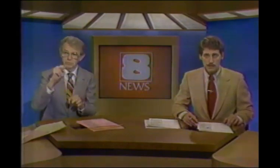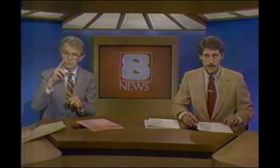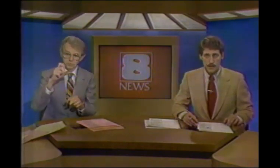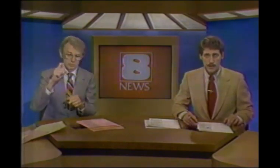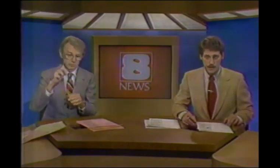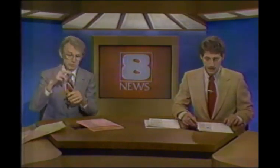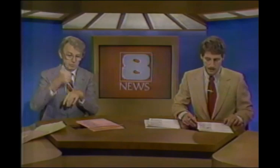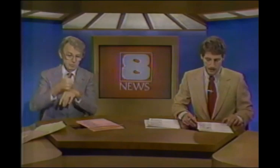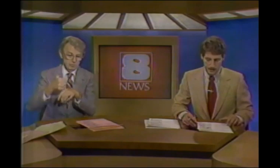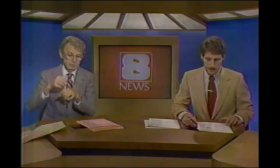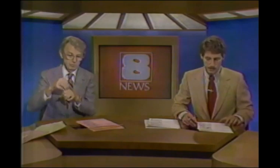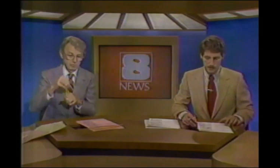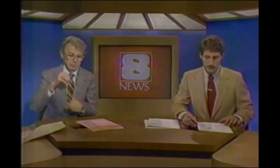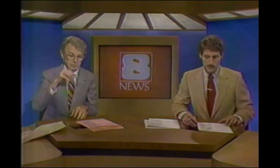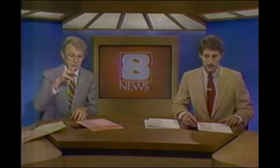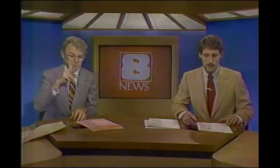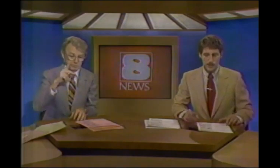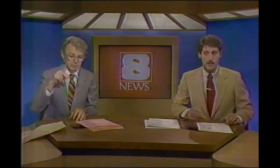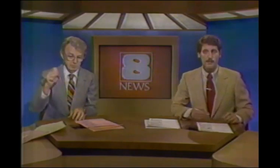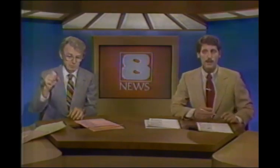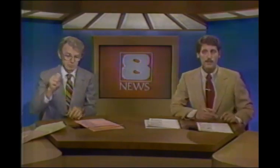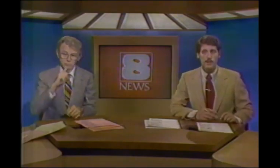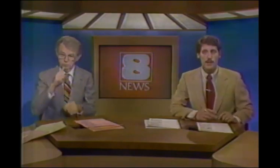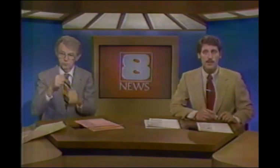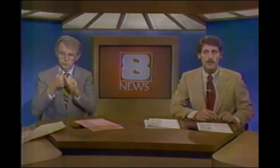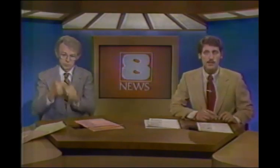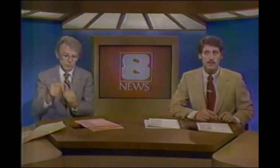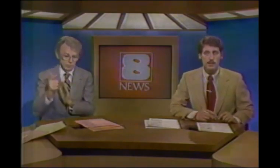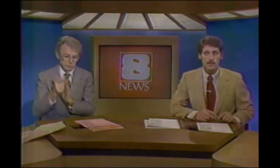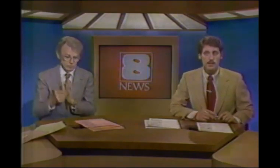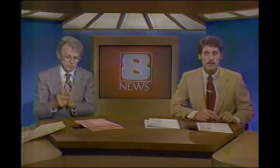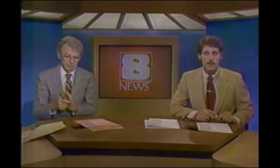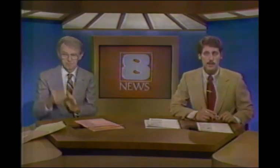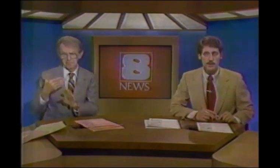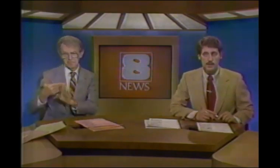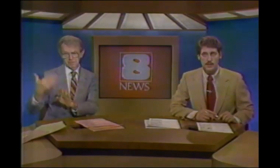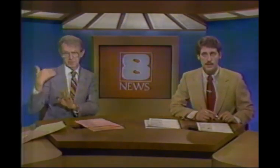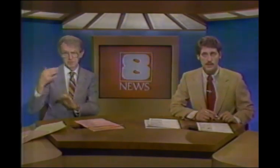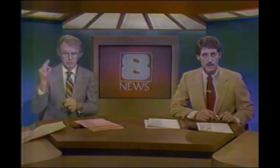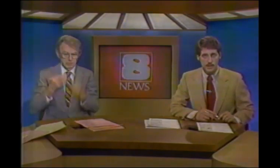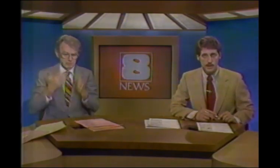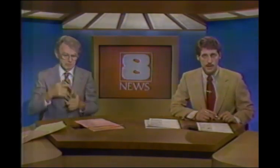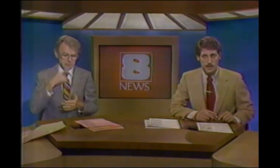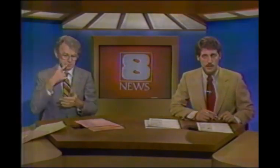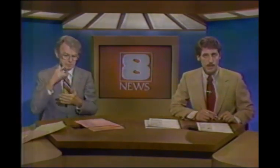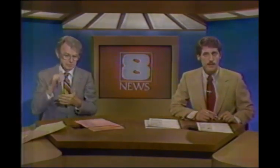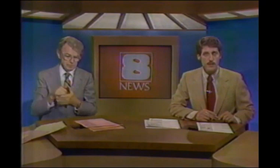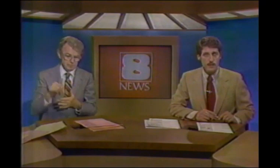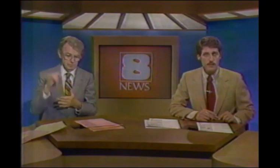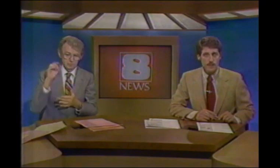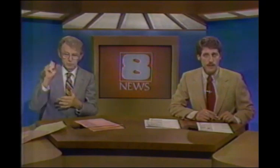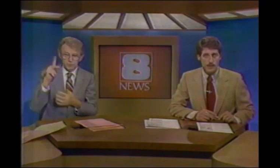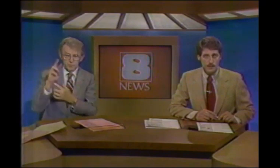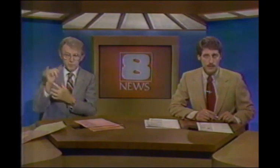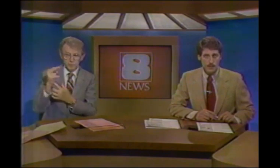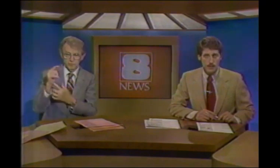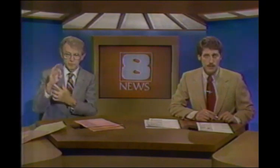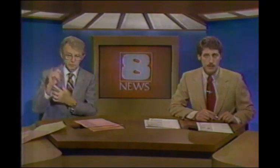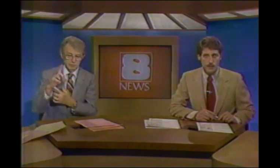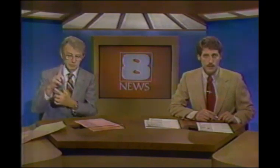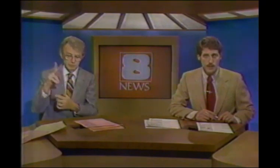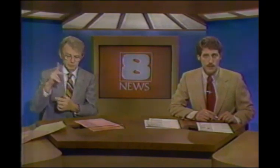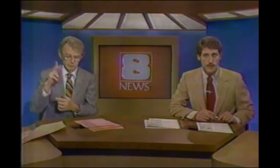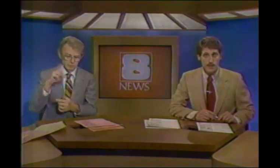plants are valid. The case stems from a suit by ratepayers challenging the Springfield Utilities District's authority to offer to help finance the 2